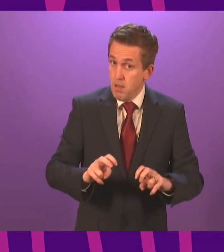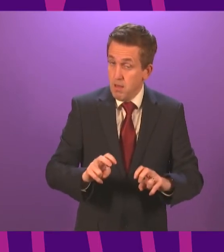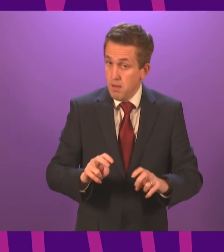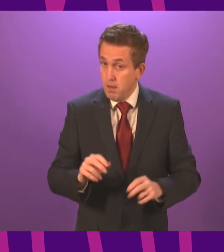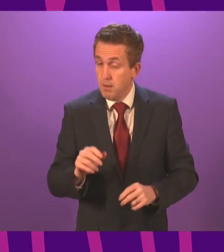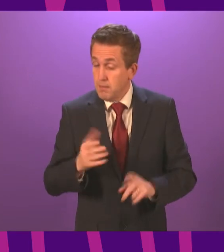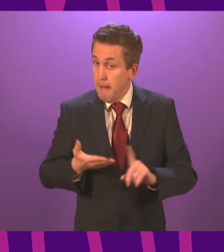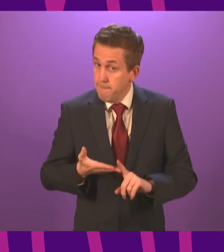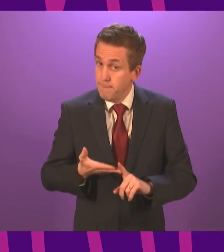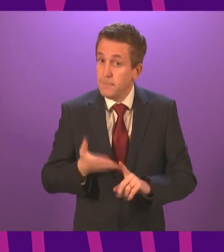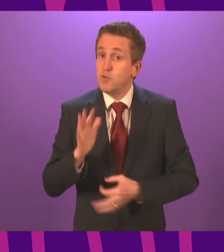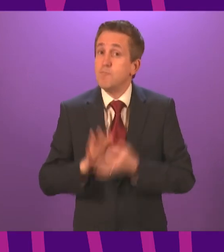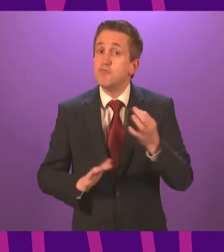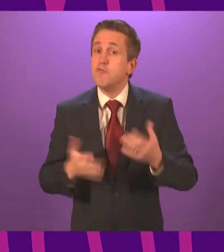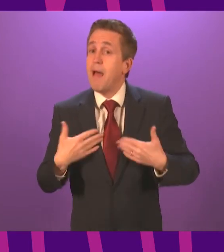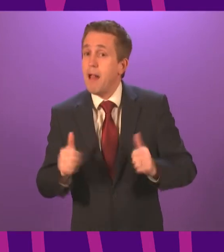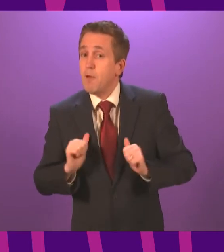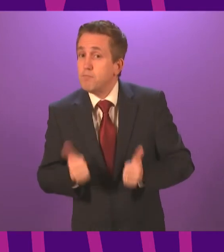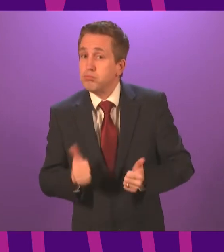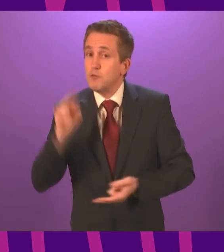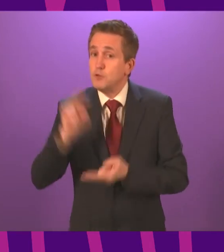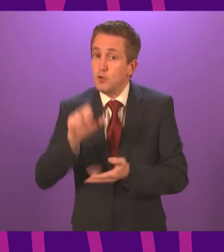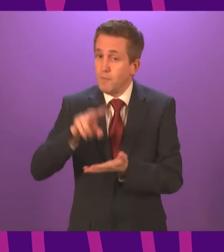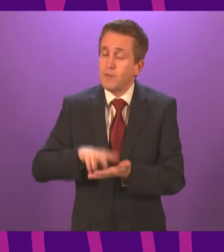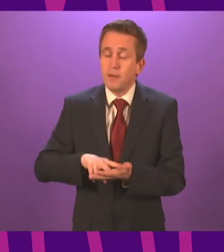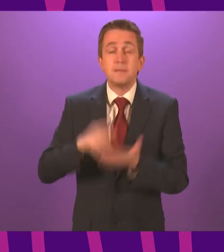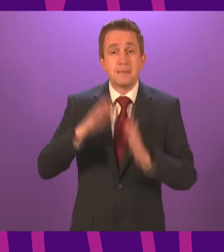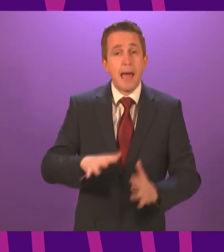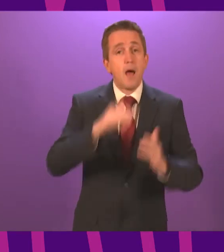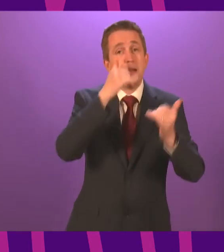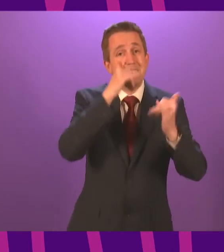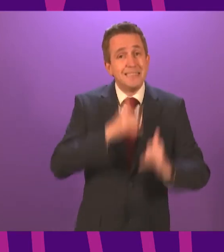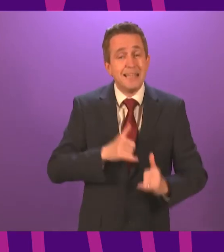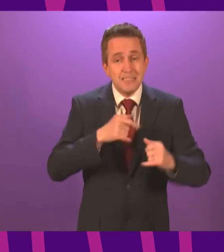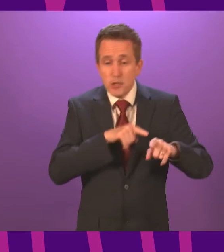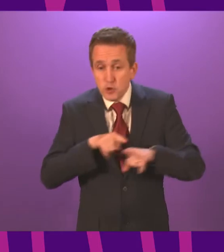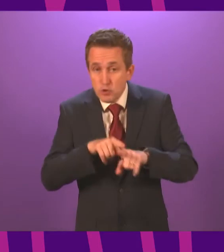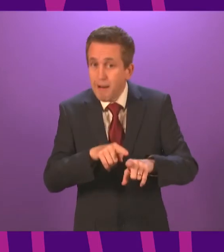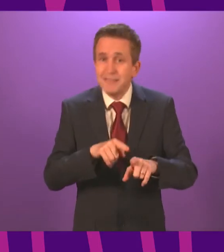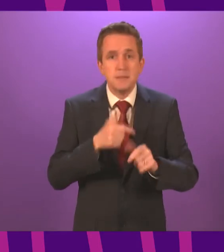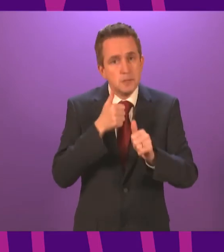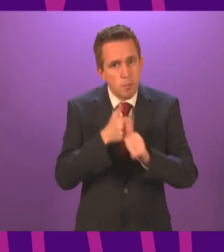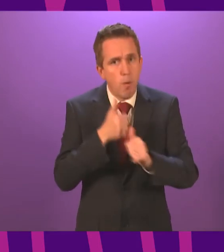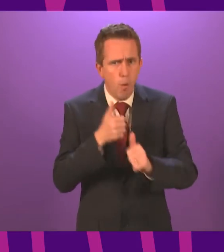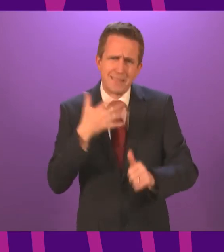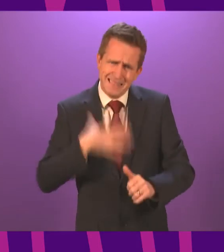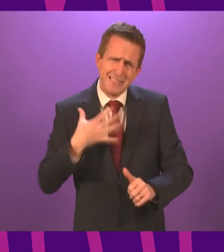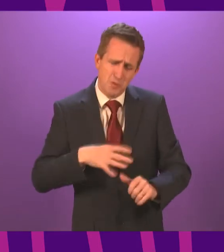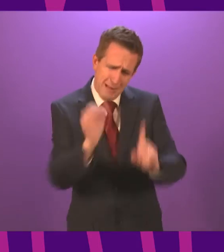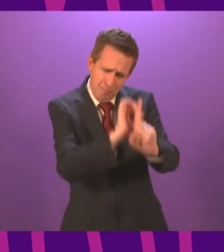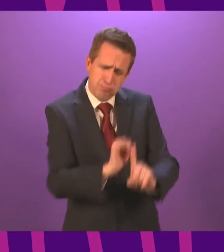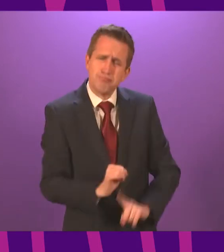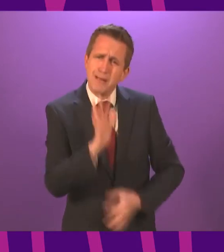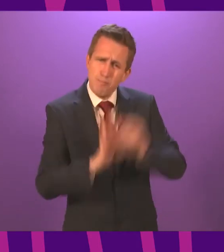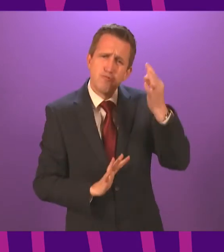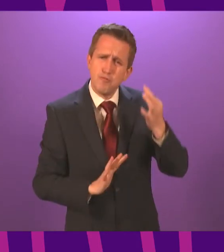public health response. And yes, the test, trace, isolate support system does need to continue to be improved.